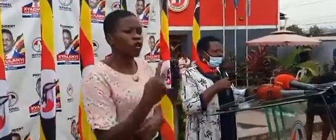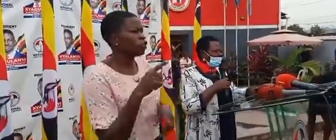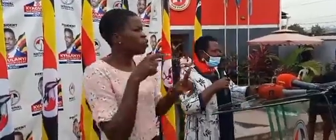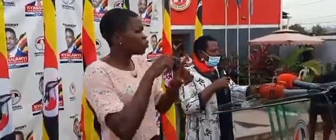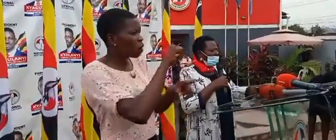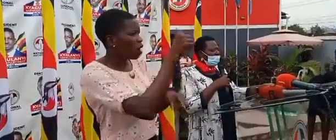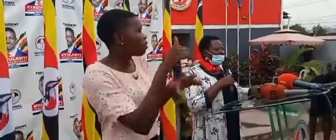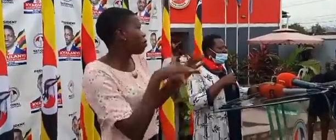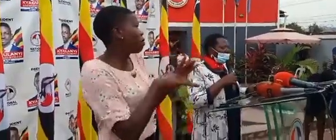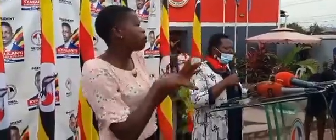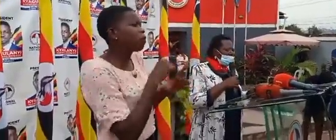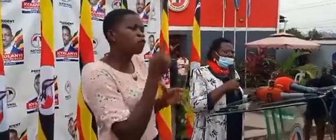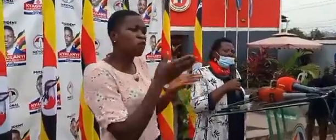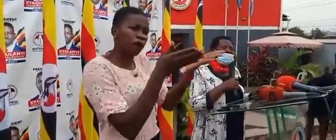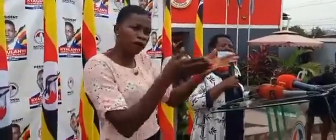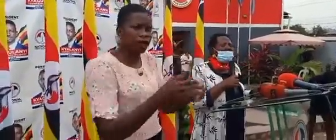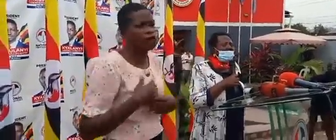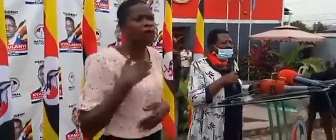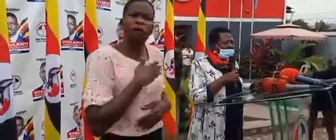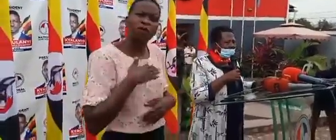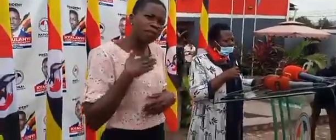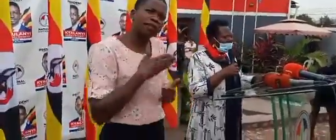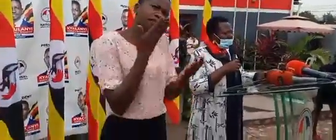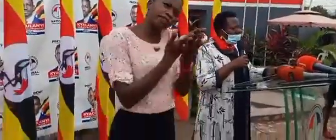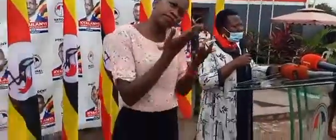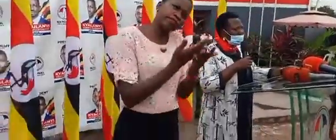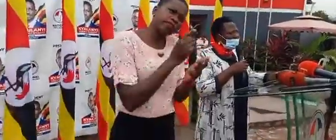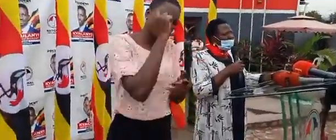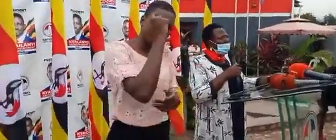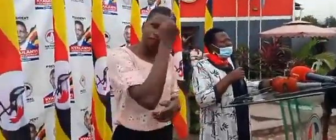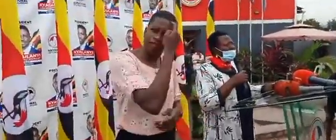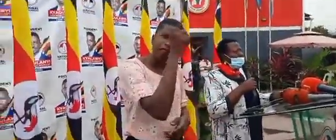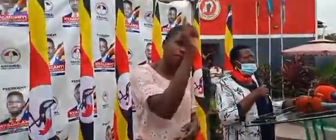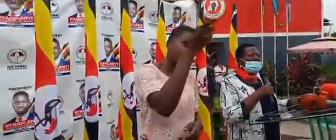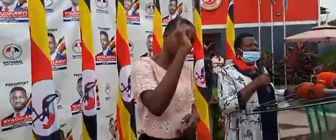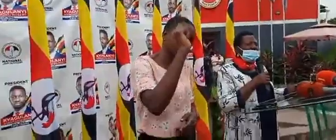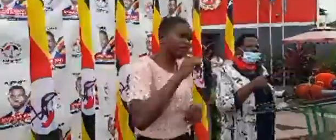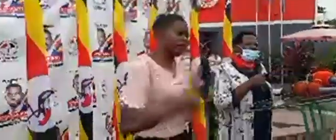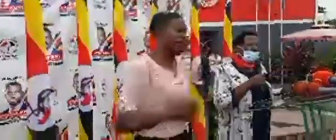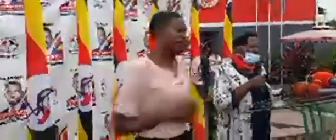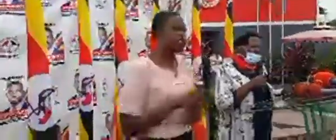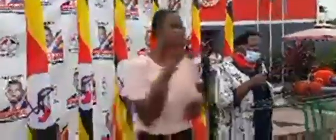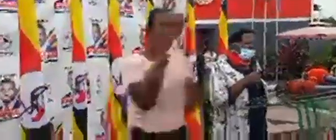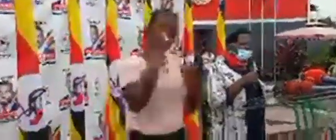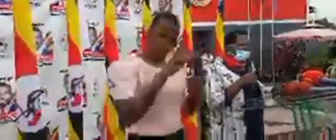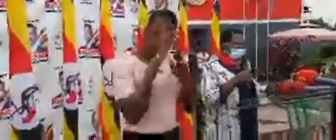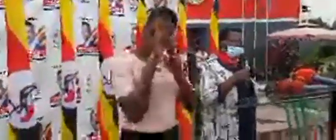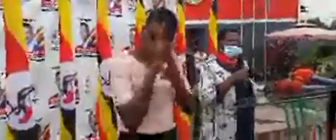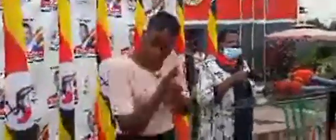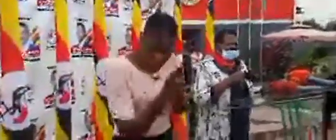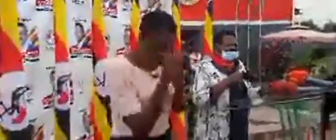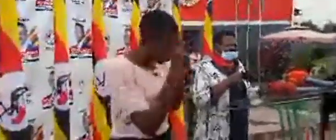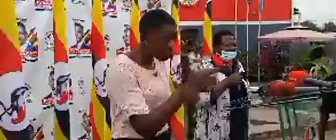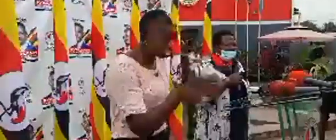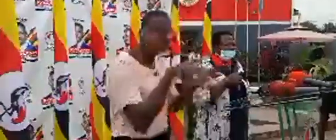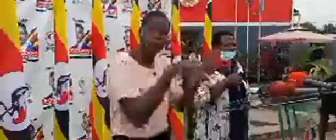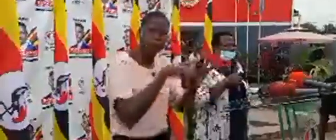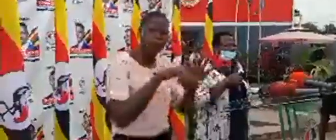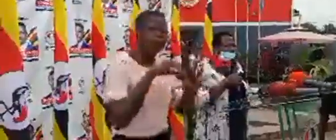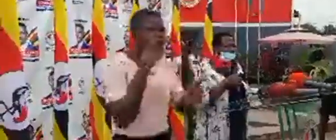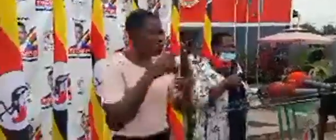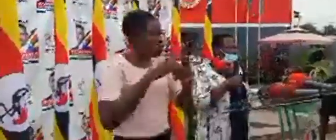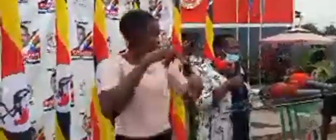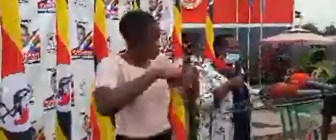members to call upon government to respect its members. We